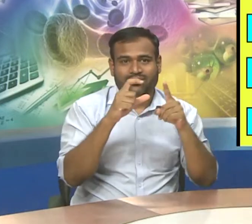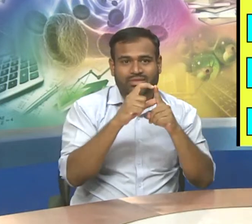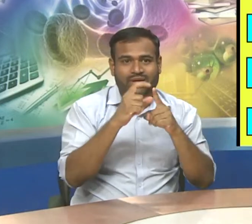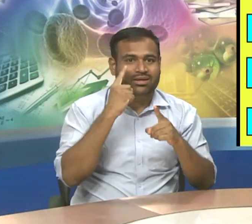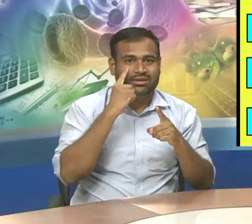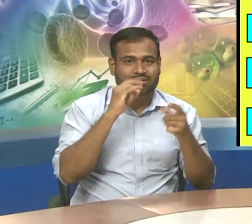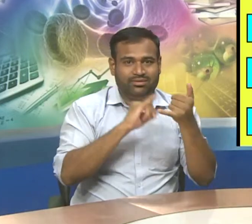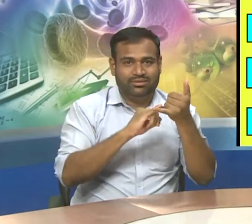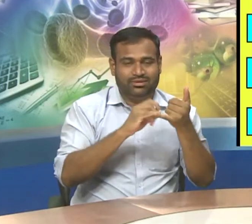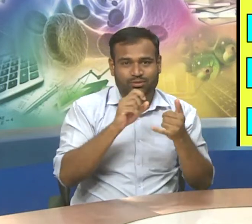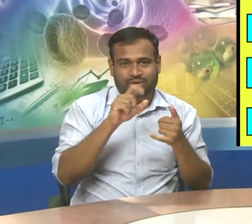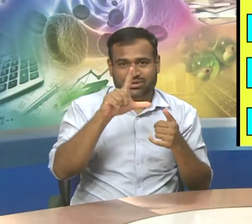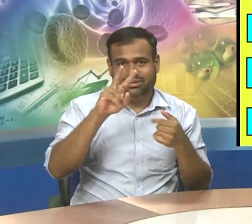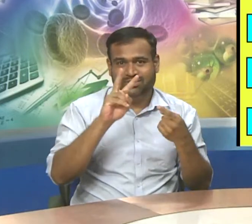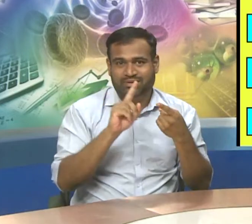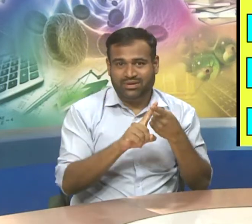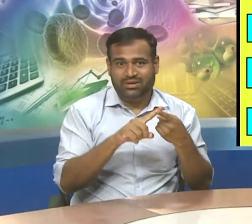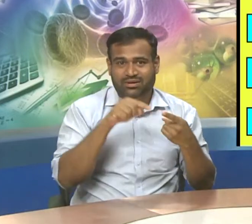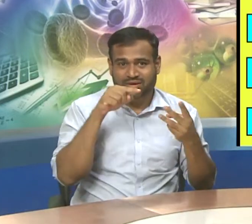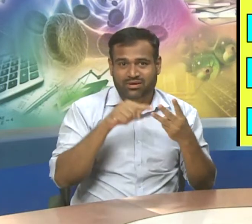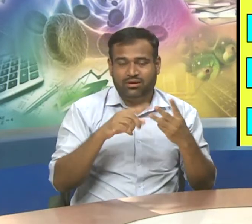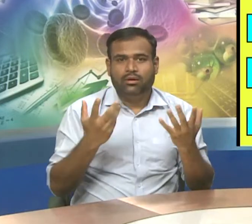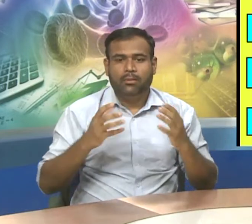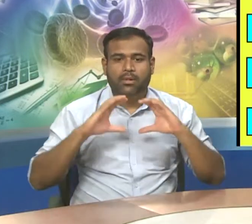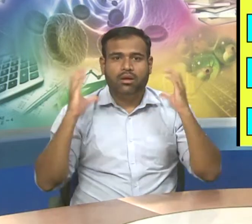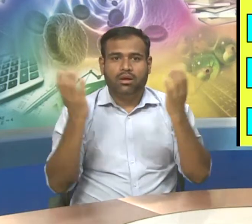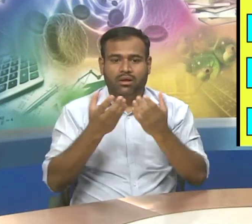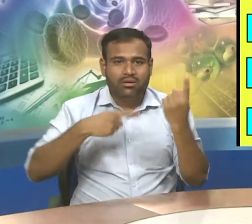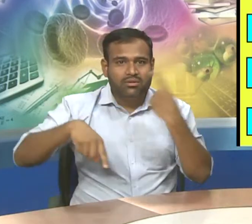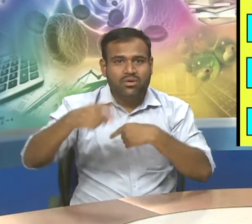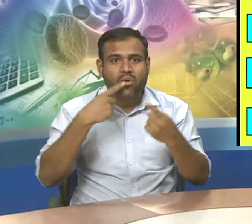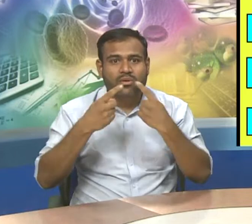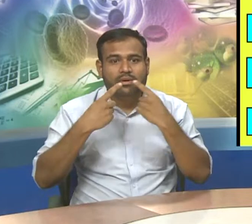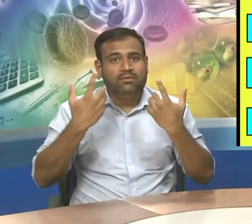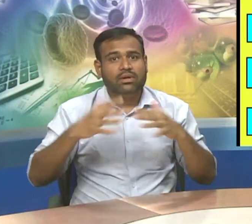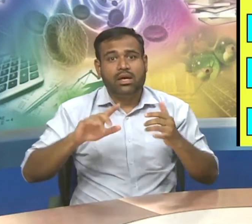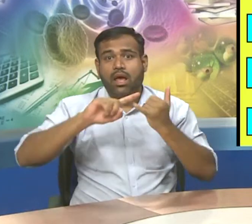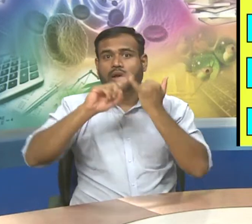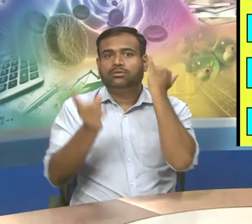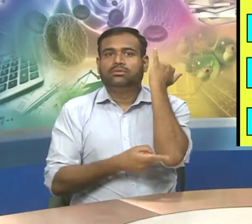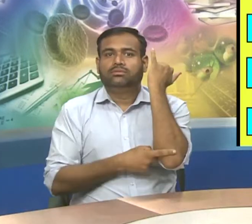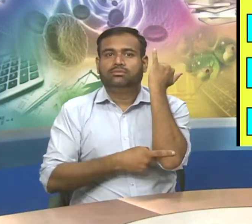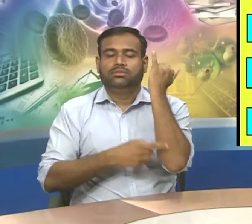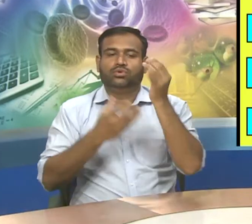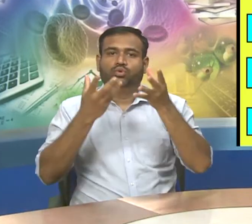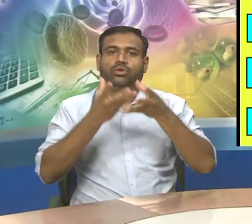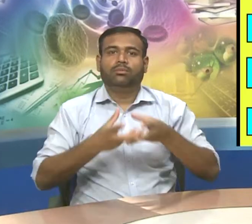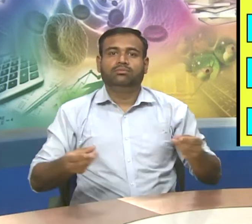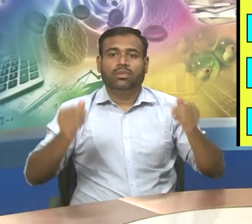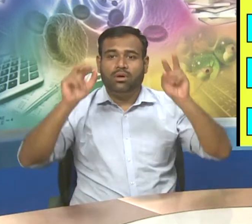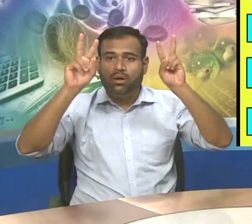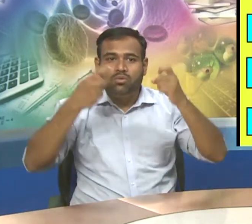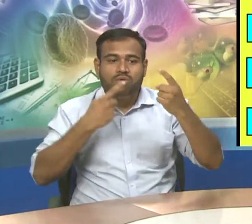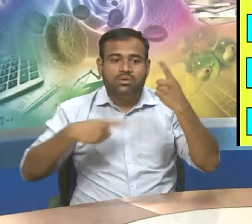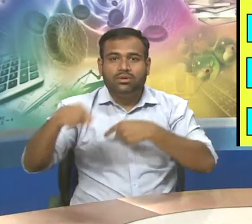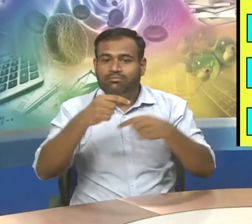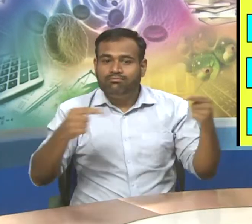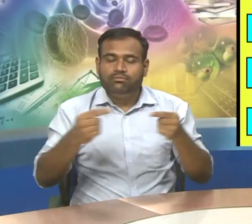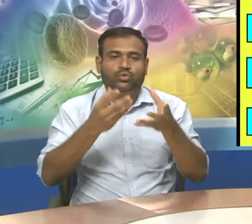And the third word is dissolve. It means the formal term for the